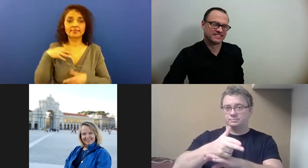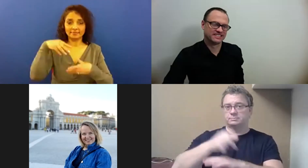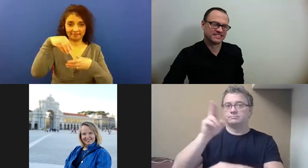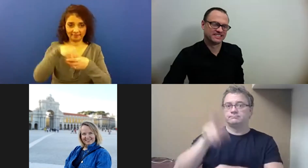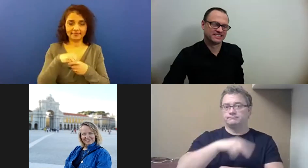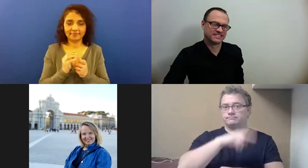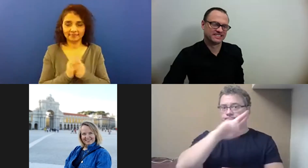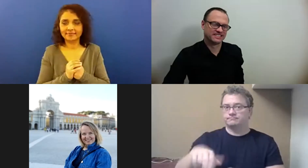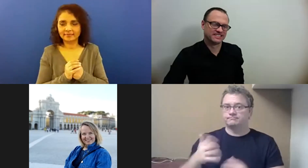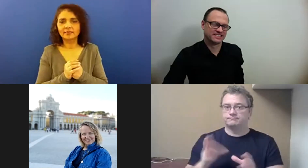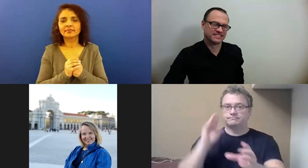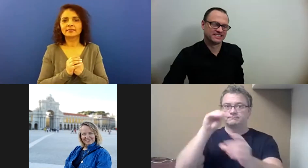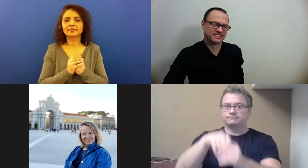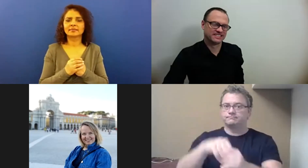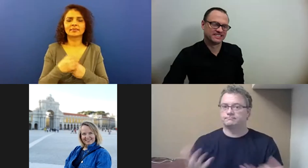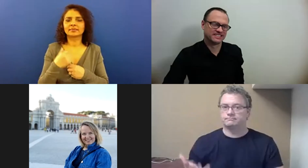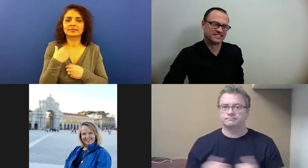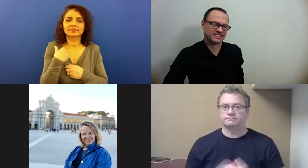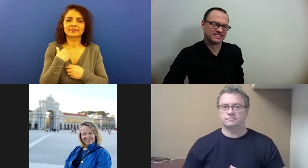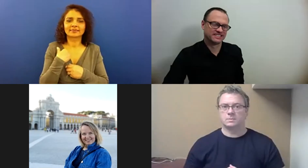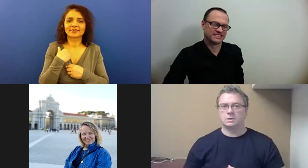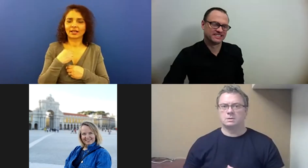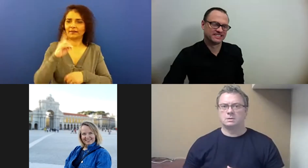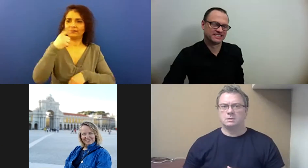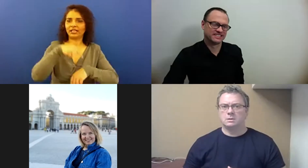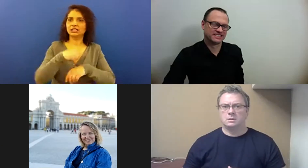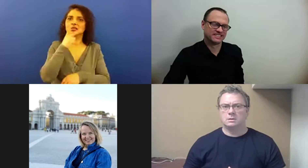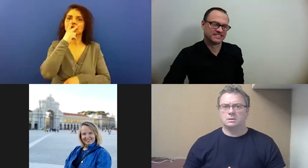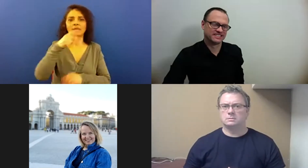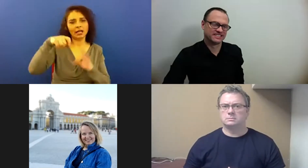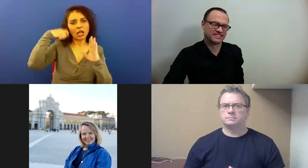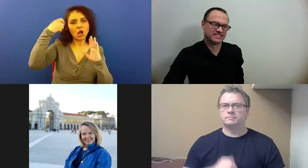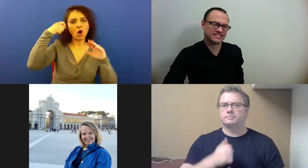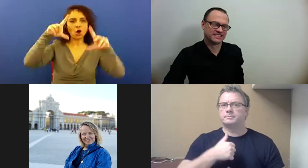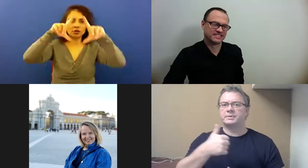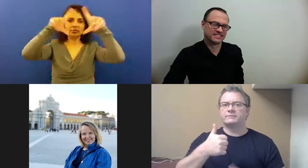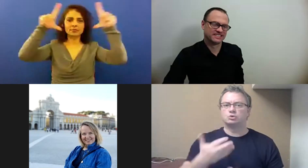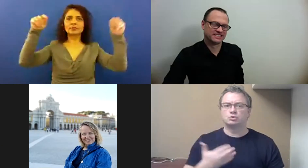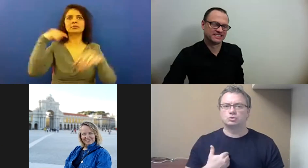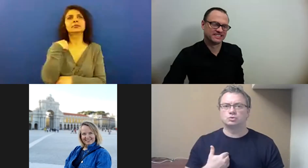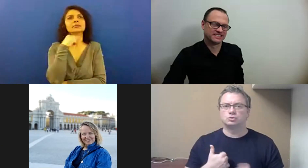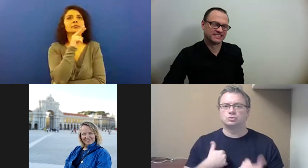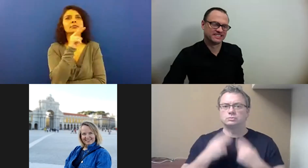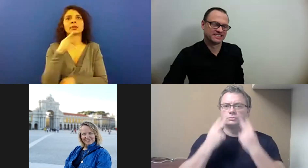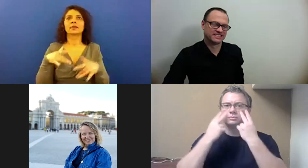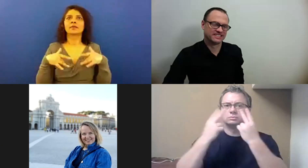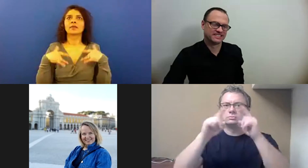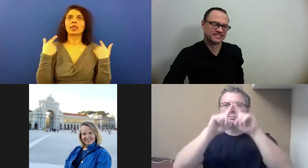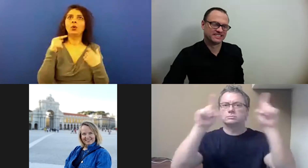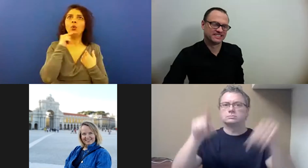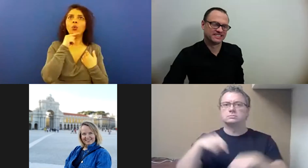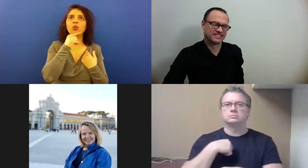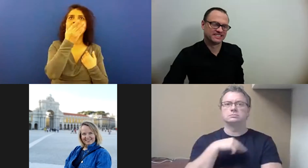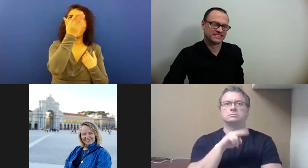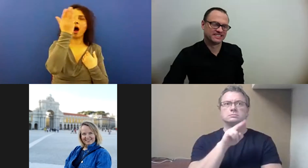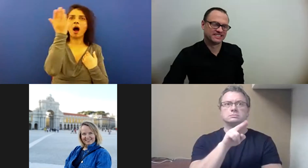I've been to the Rode Loper, which is a debate cafe in Amsterdam, 2 times. And when I